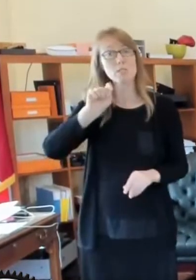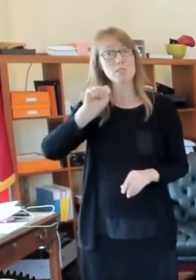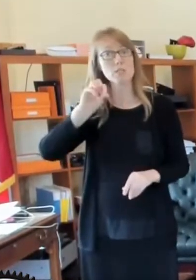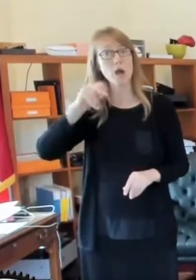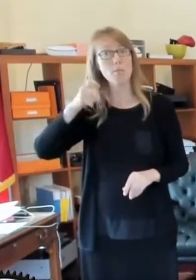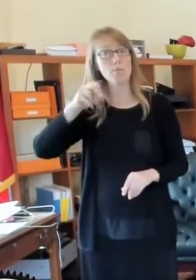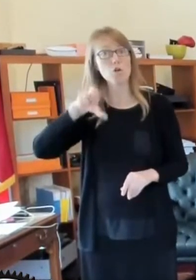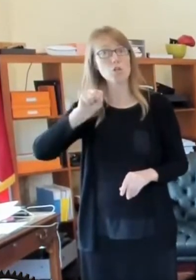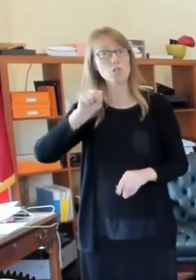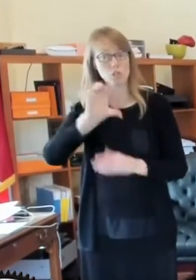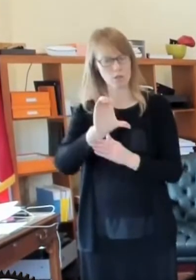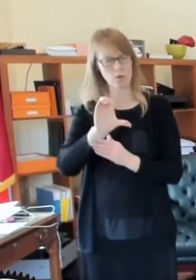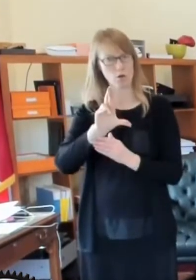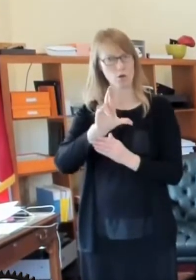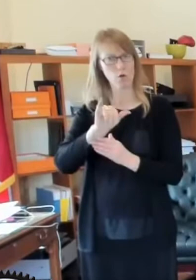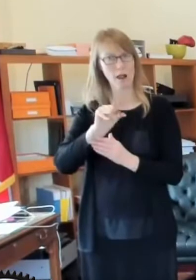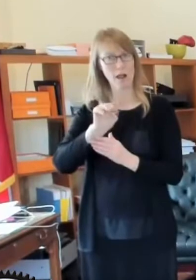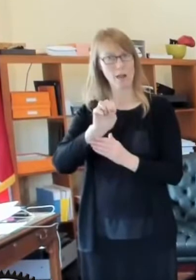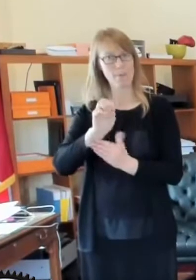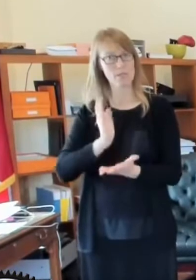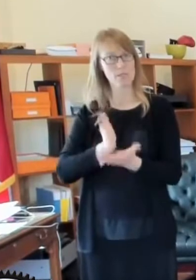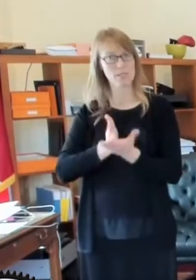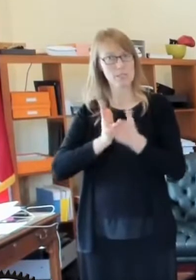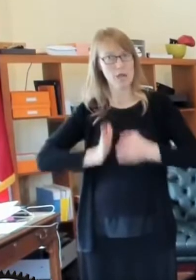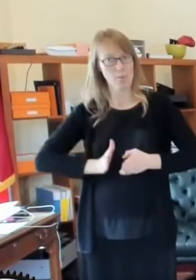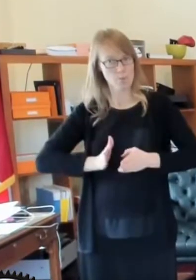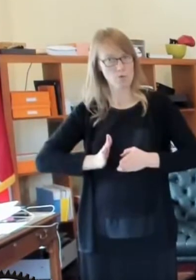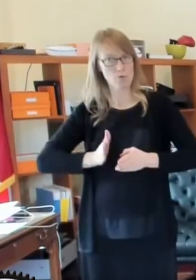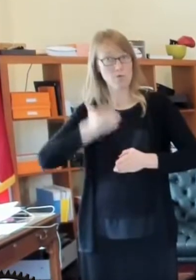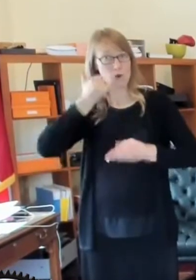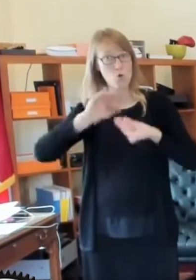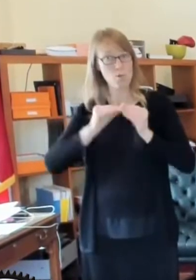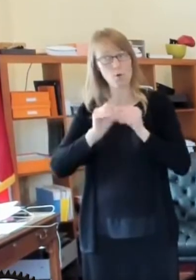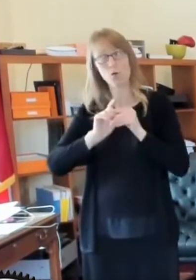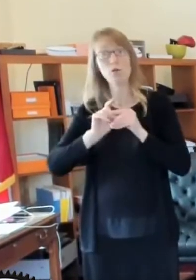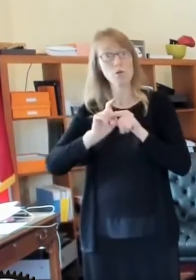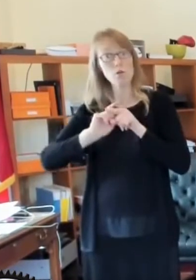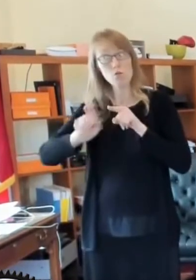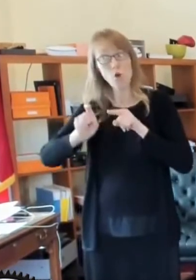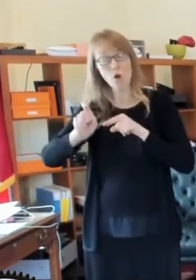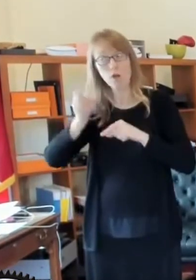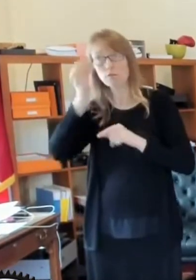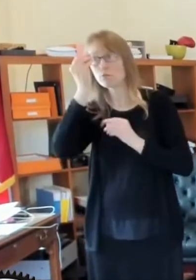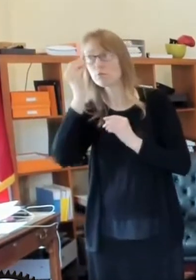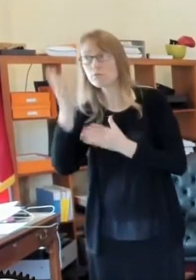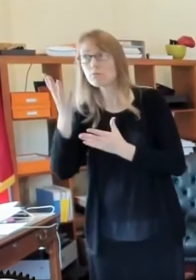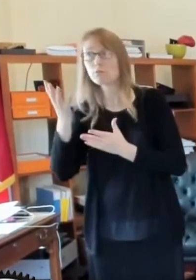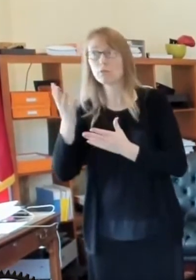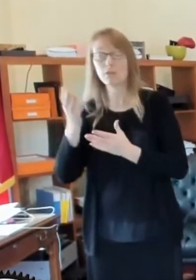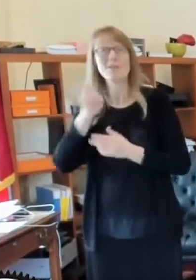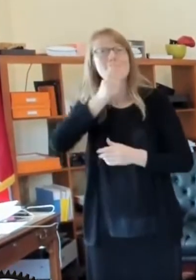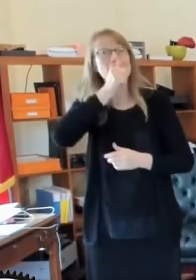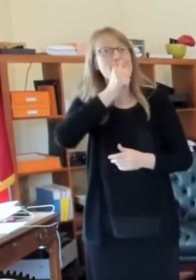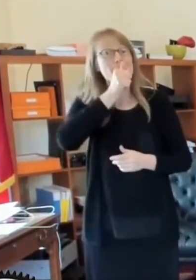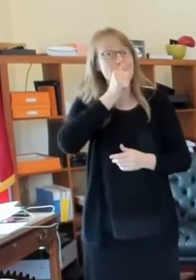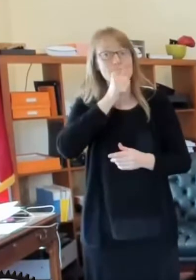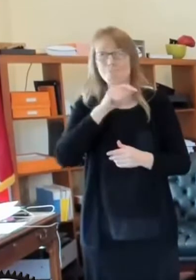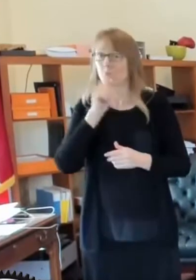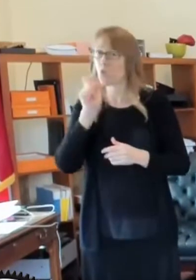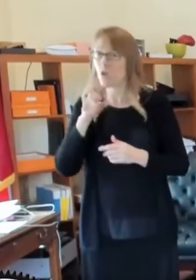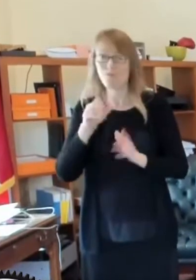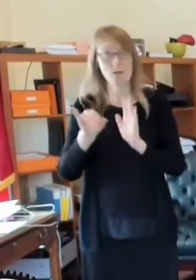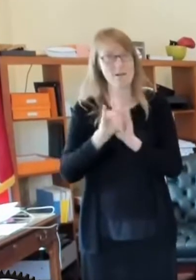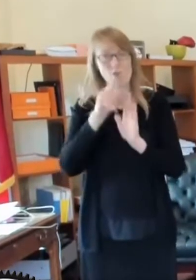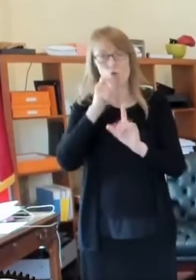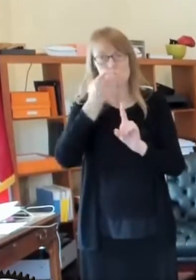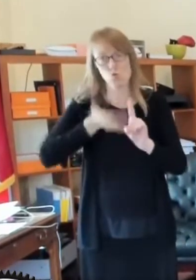it's really important to help our police solve these crimes. So our police are being stretched